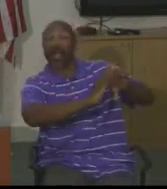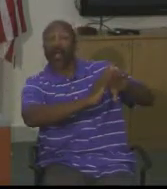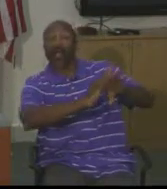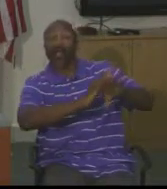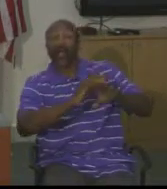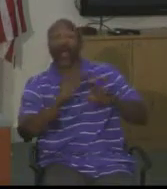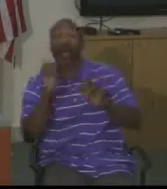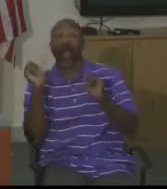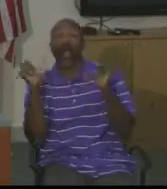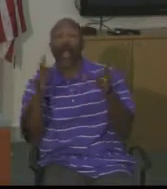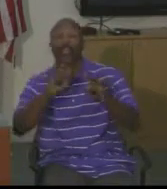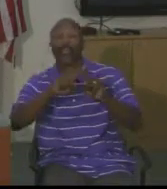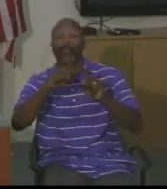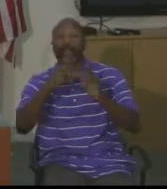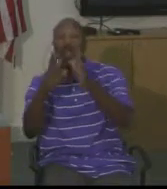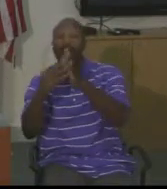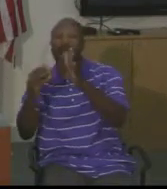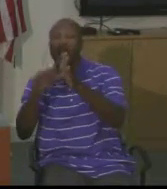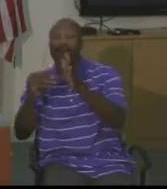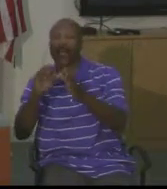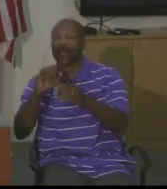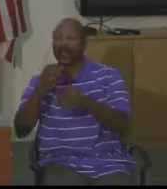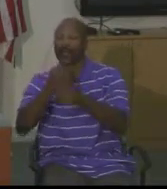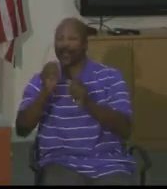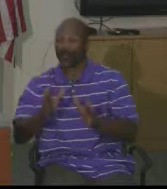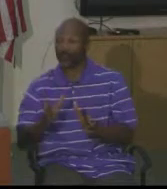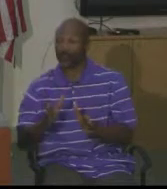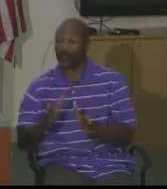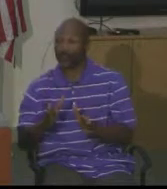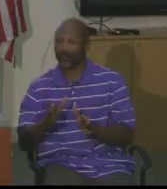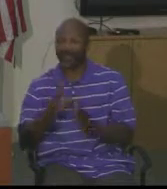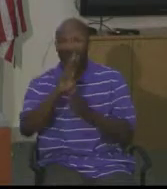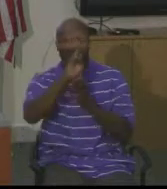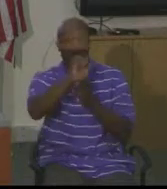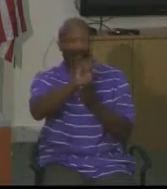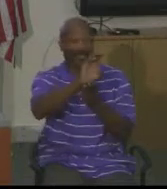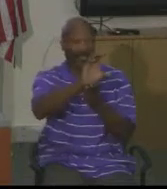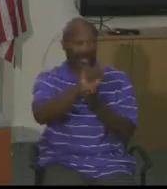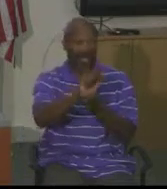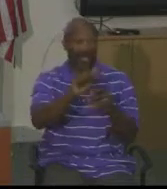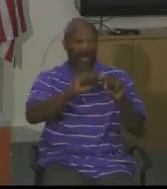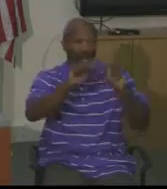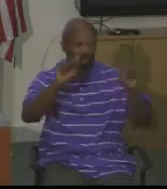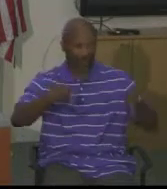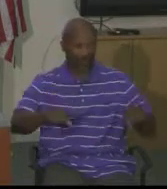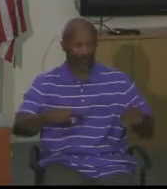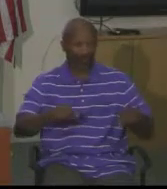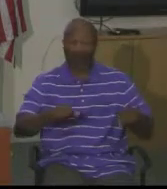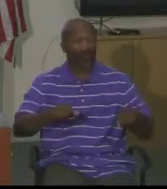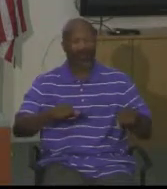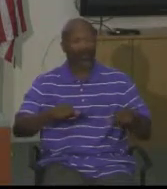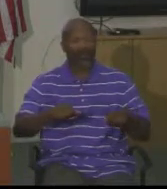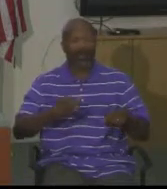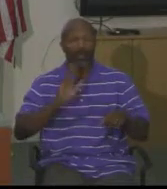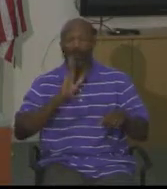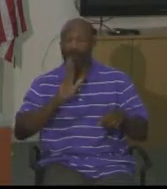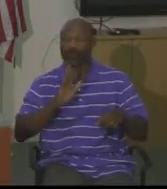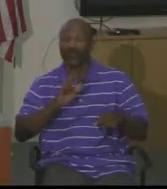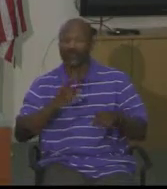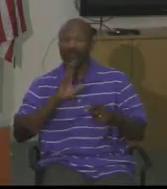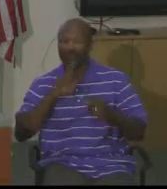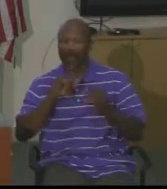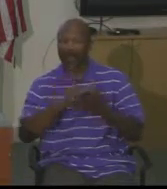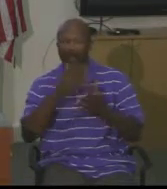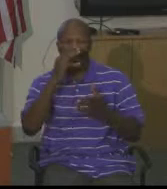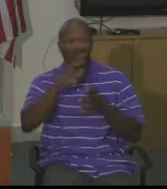clone manufacturers. They did an architecture called the MCA. We're not even going to cover it here, because